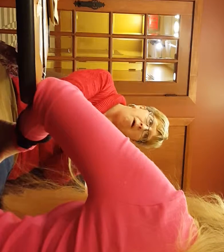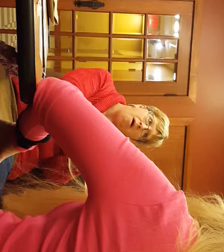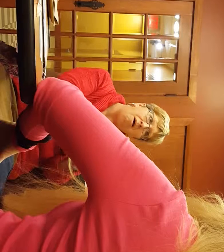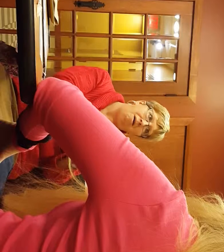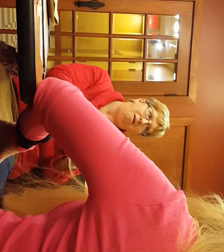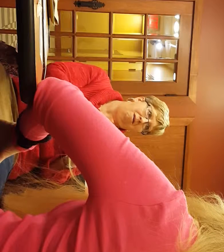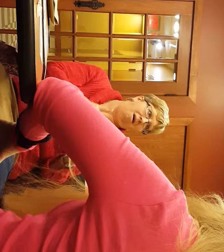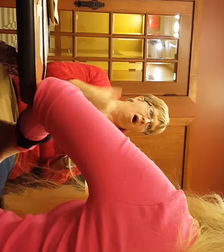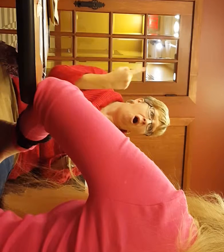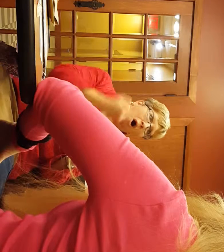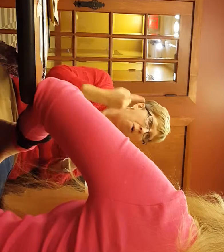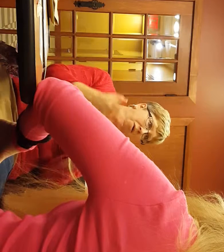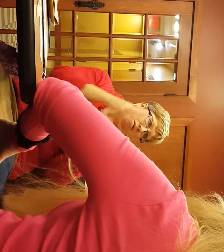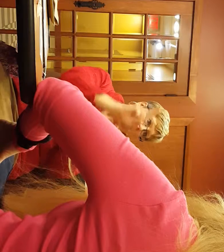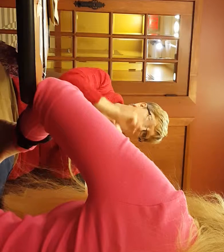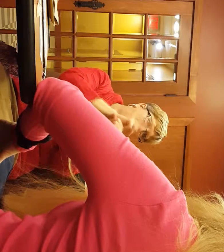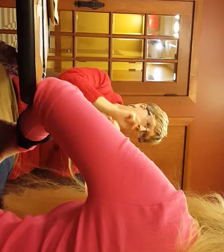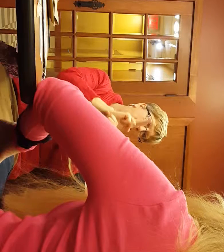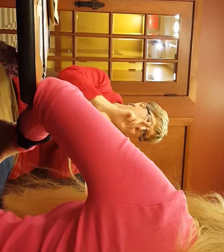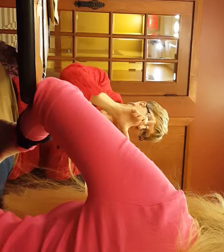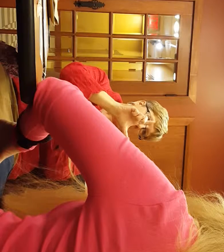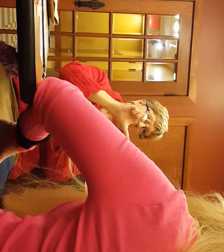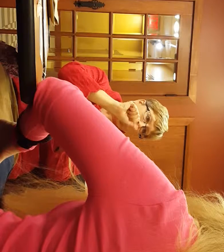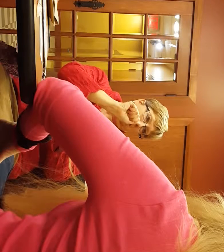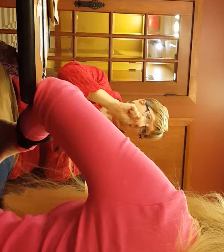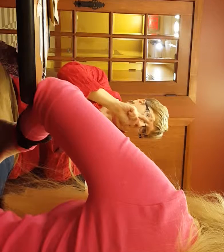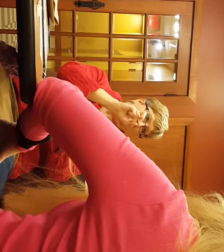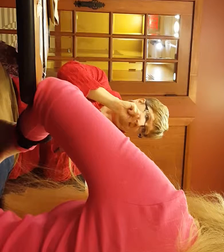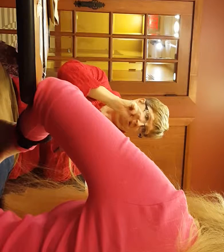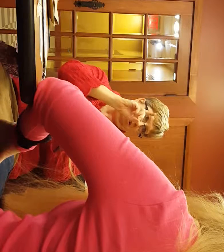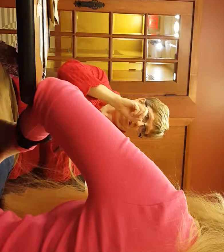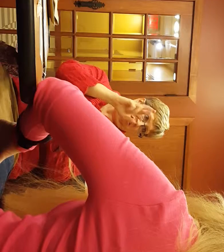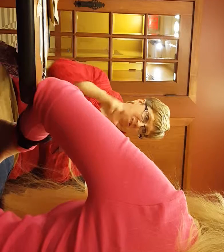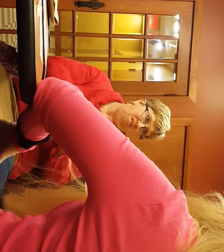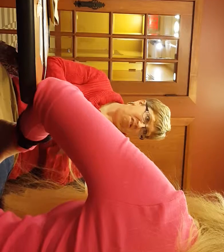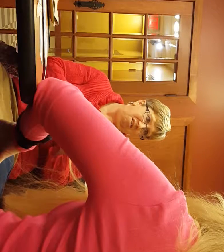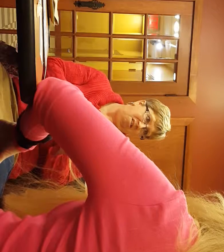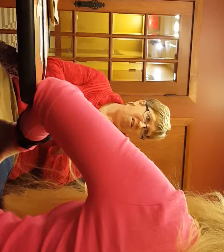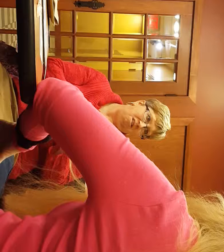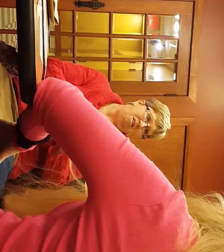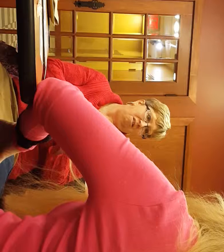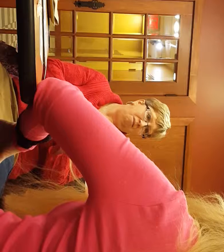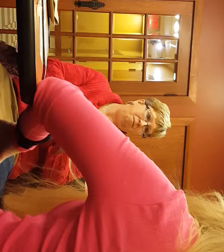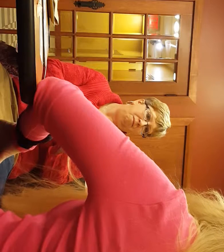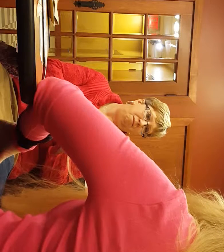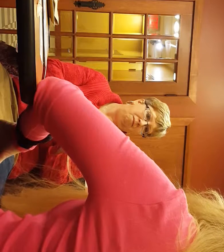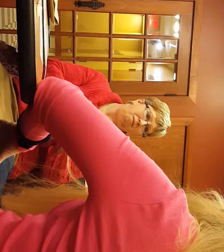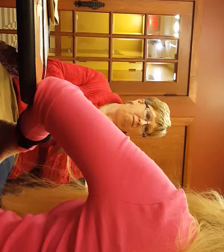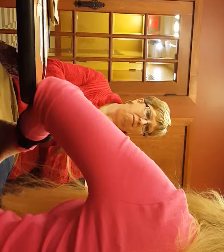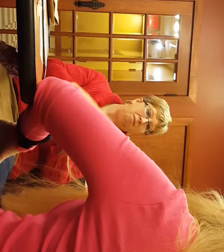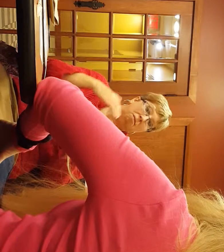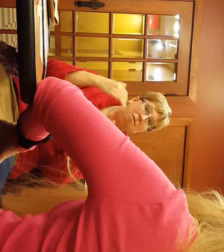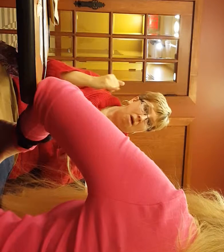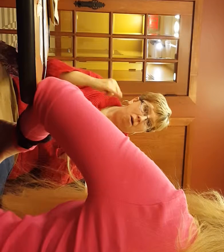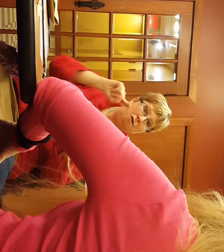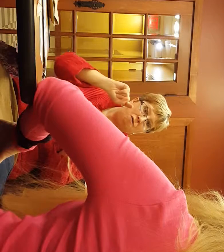reason, and that's kind of how the word started to spread. And the first month that I had a gathering